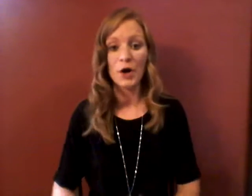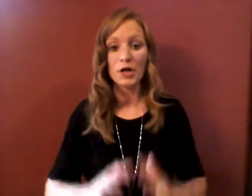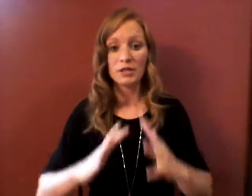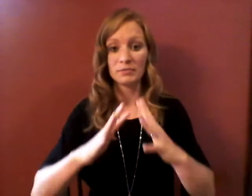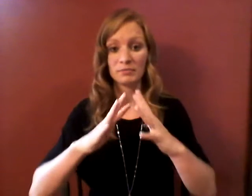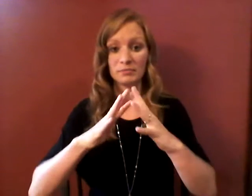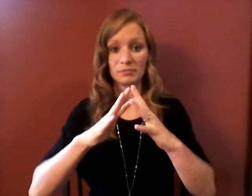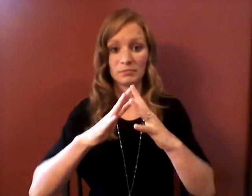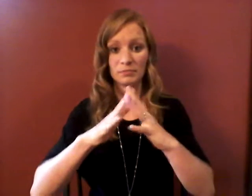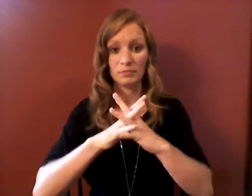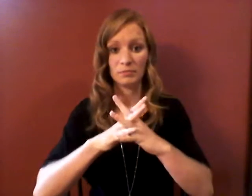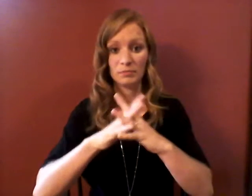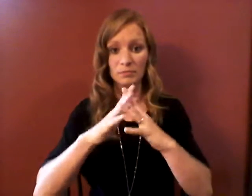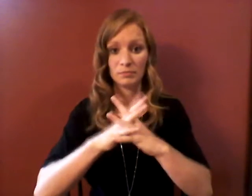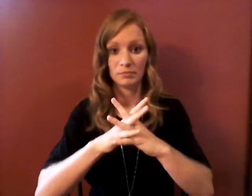Football.